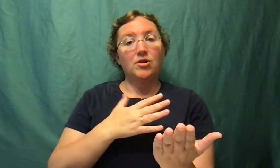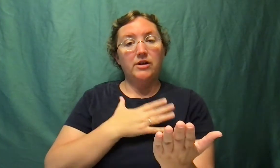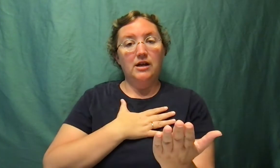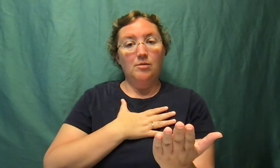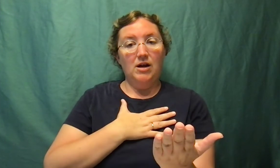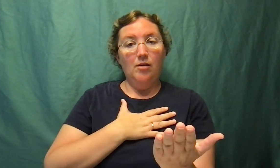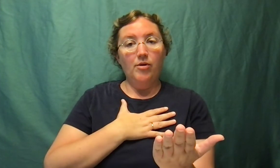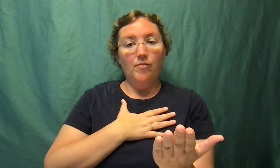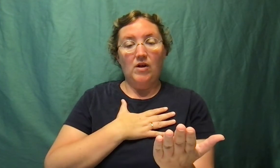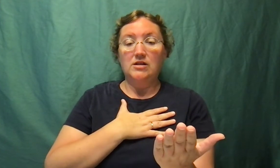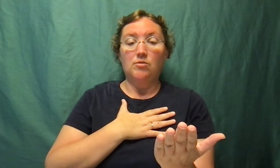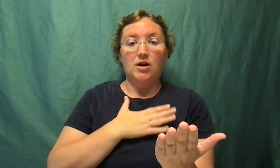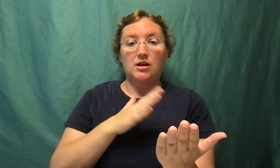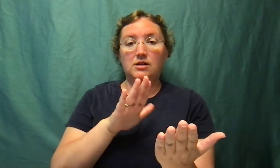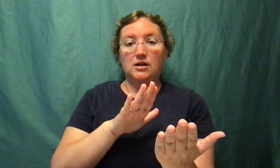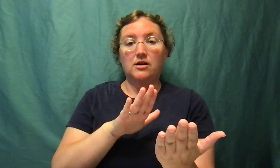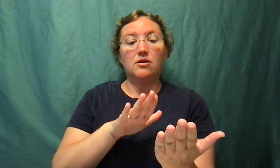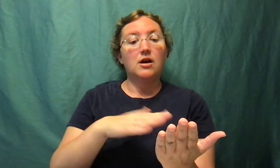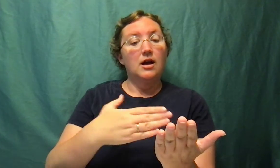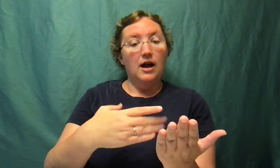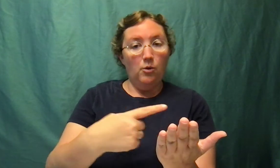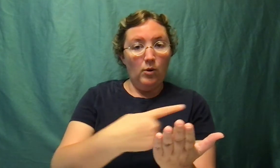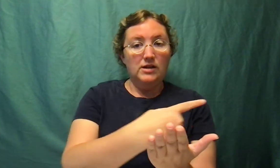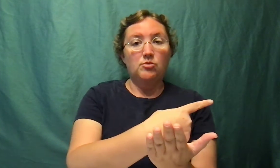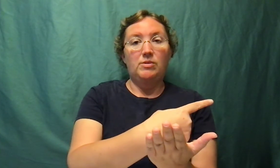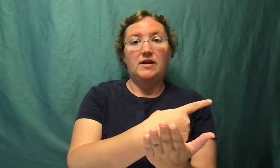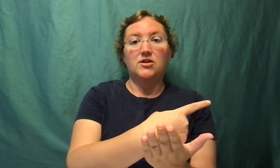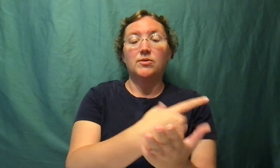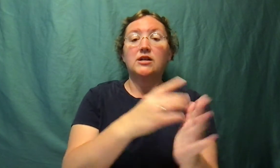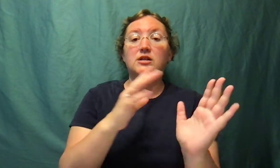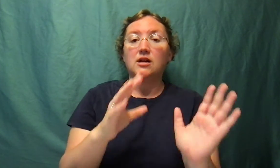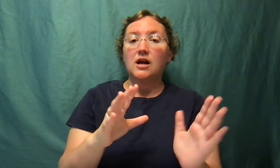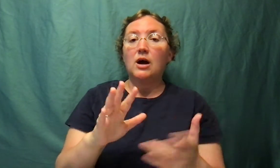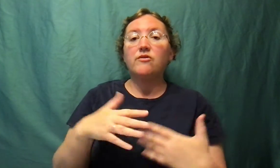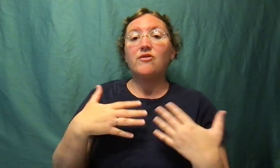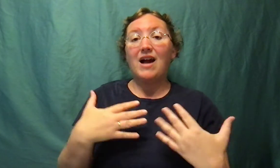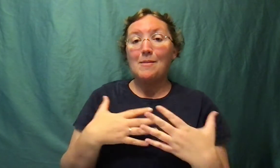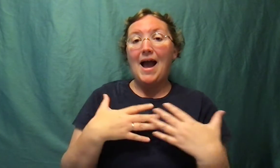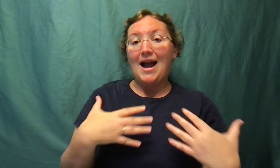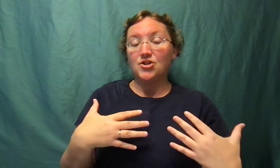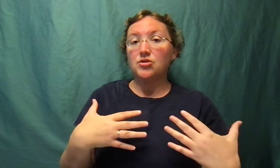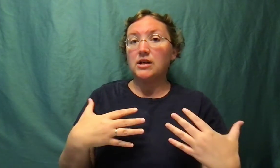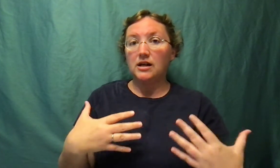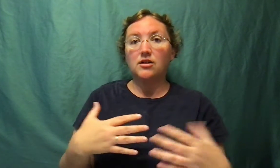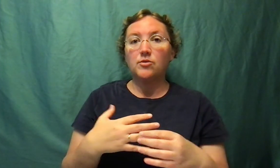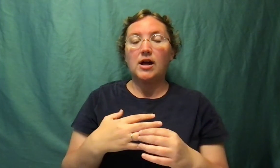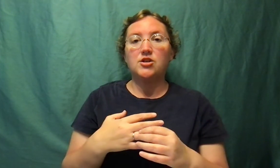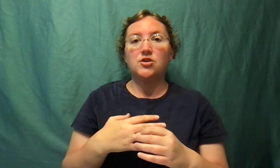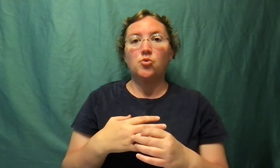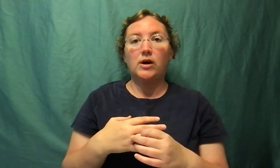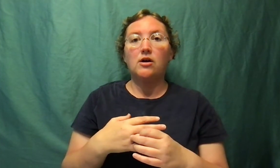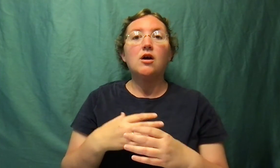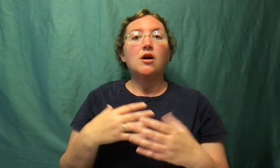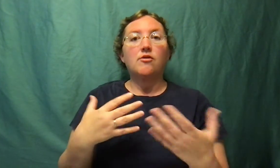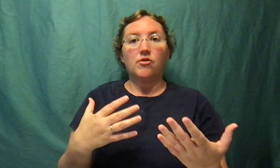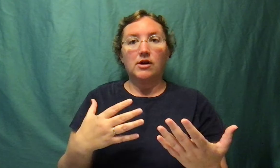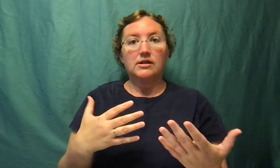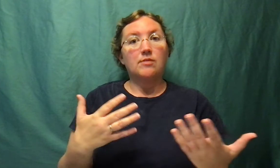looking at a map as a right-handed signer, and west would be that direction. However, if I'm actually in a location where, for example,